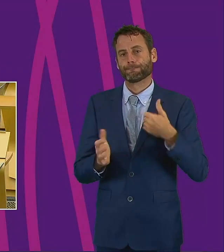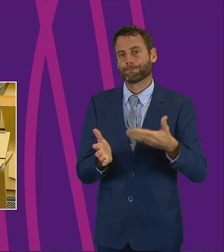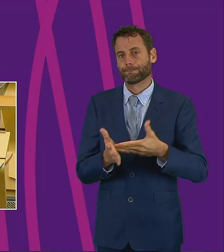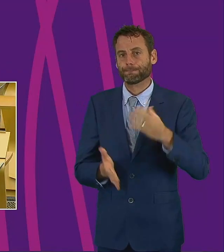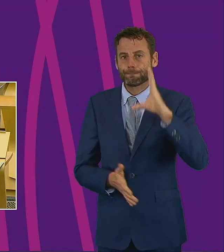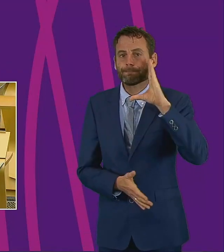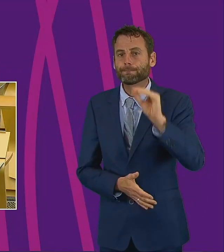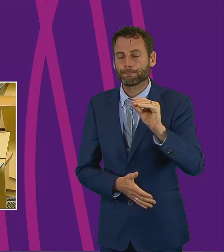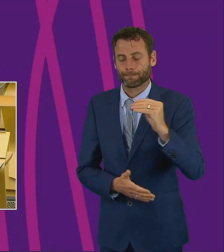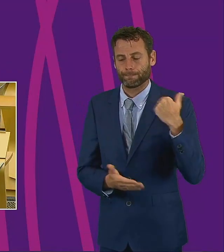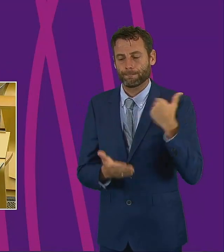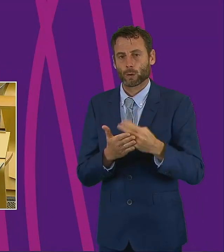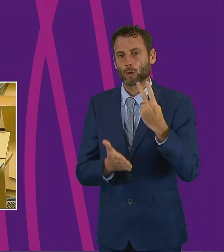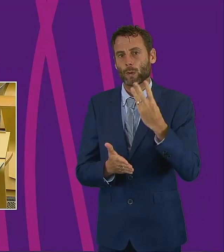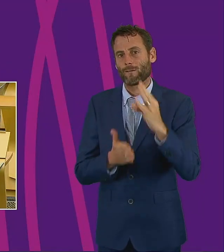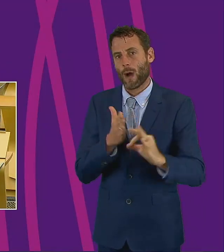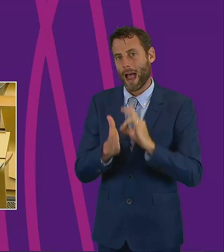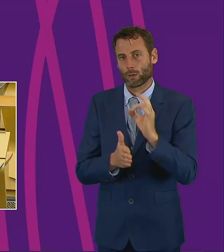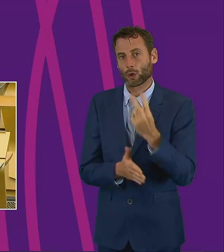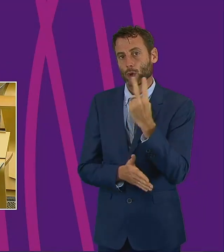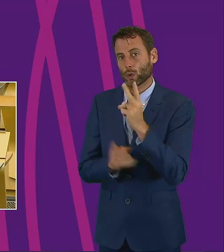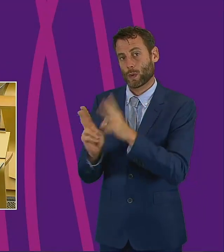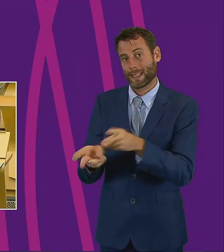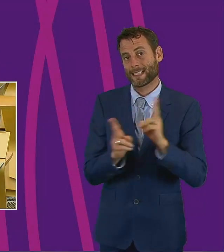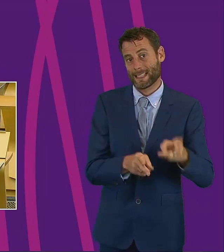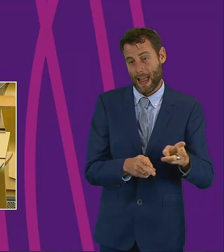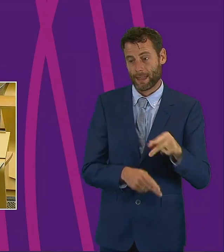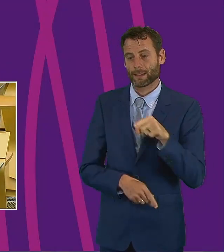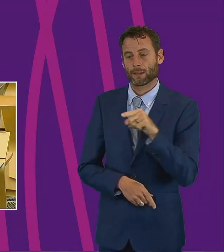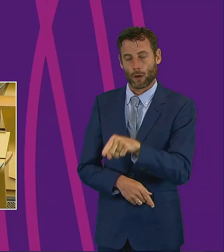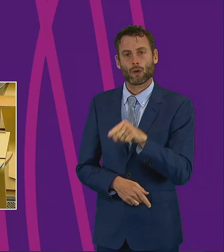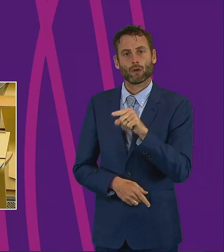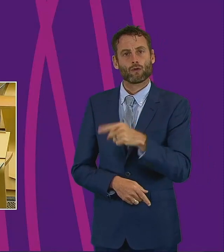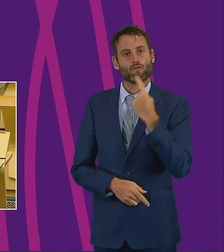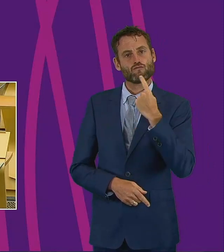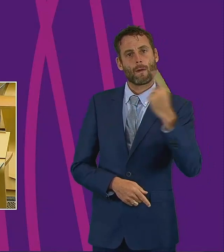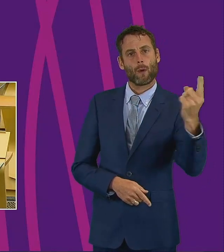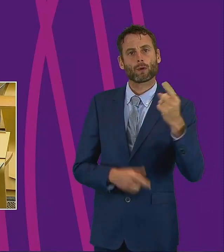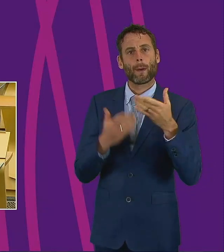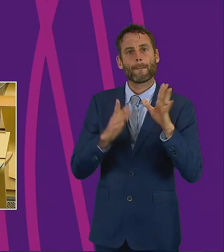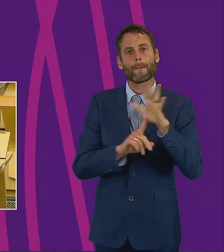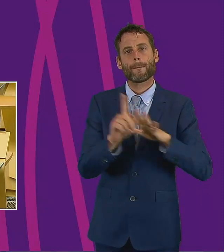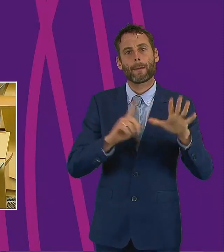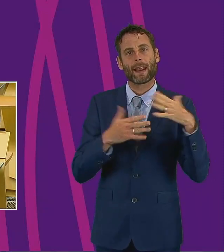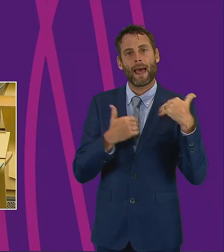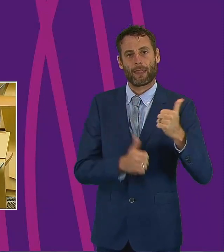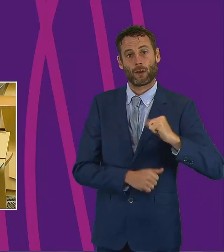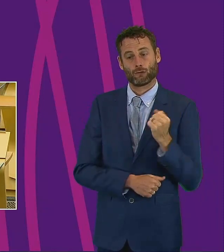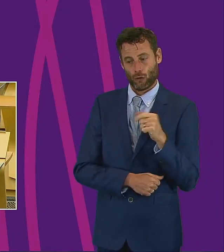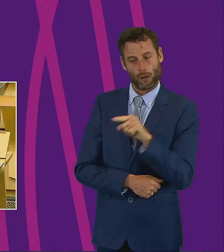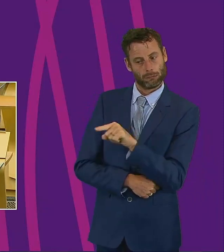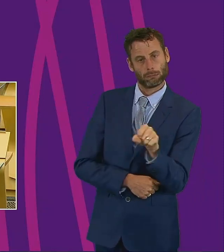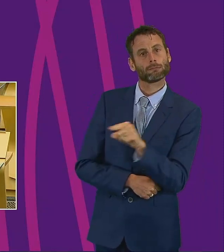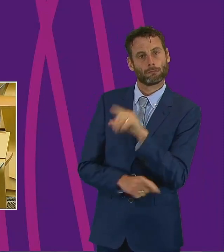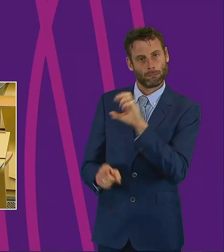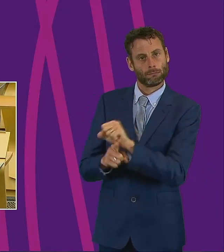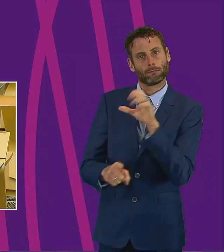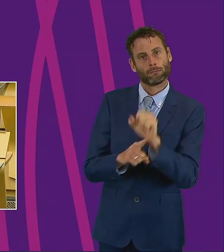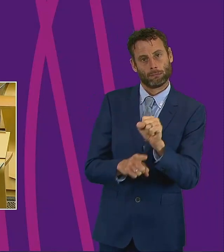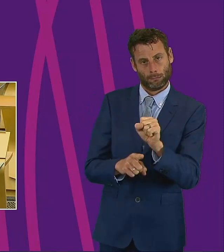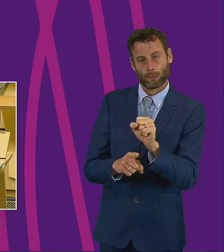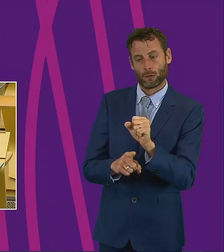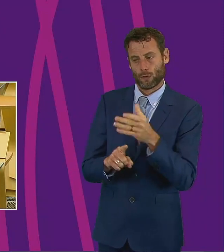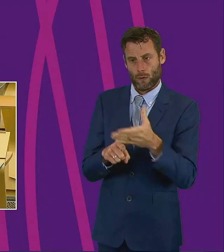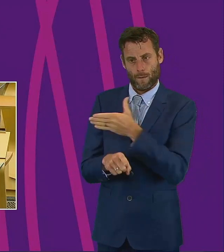in the past 24 hours, 2 deaths were reported to Public Health Scotland of patients who first tested positive in the previous 28